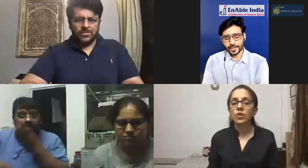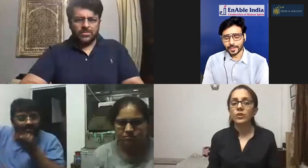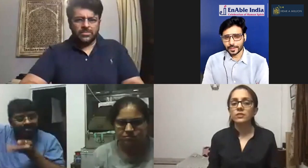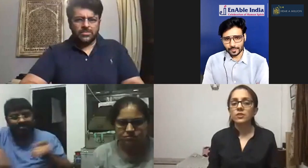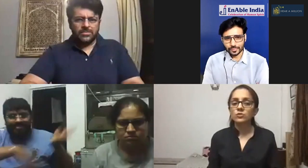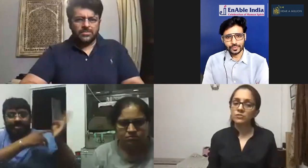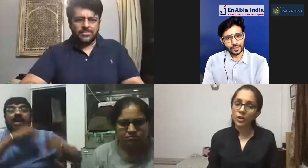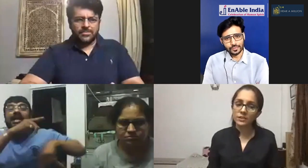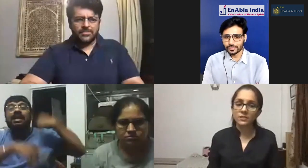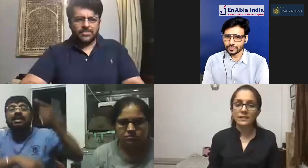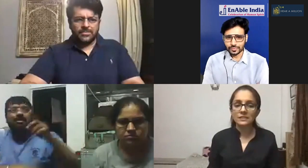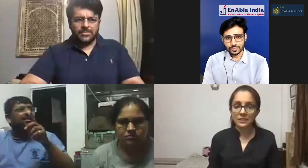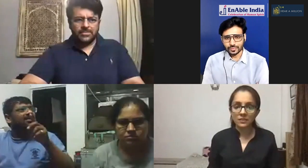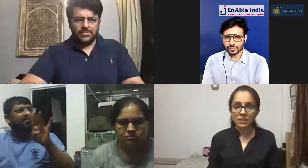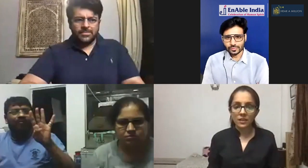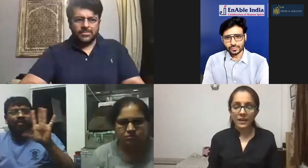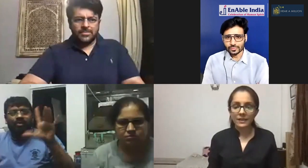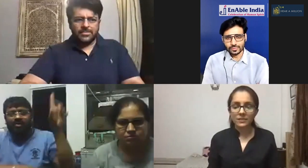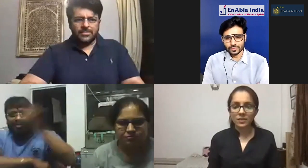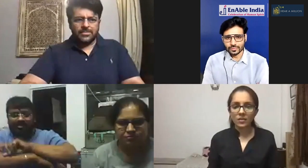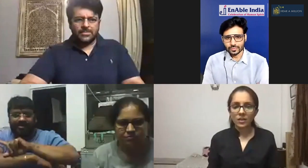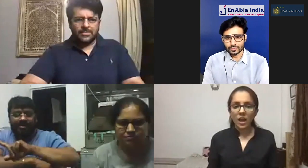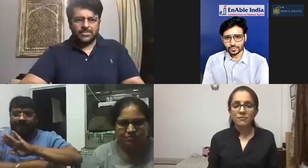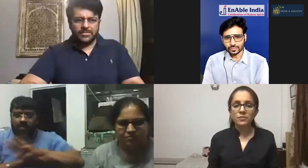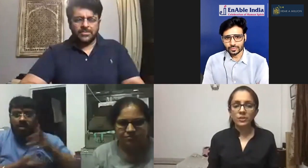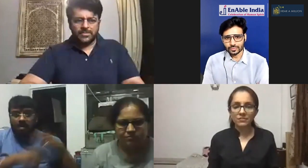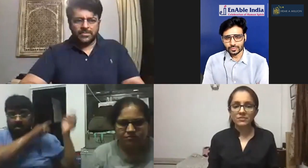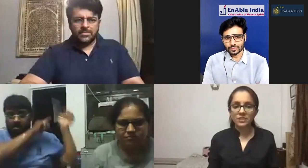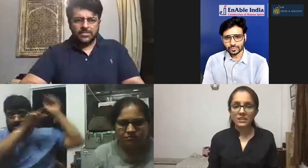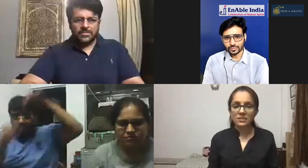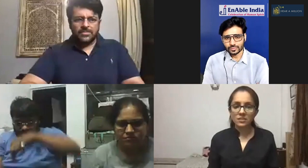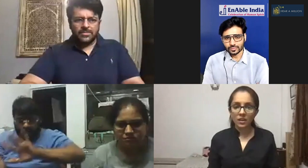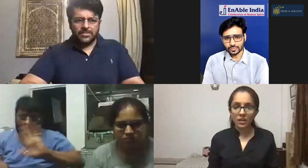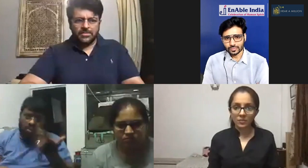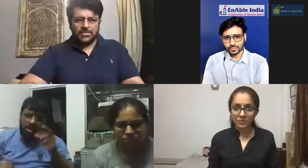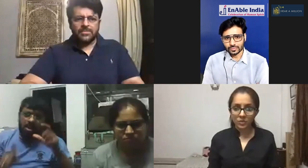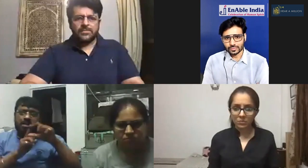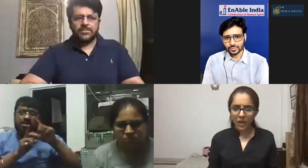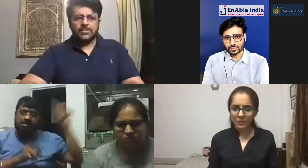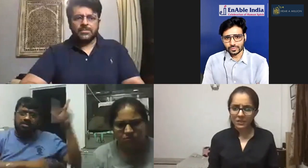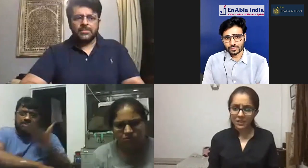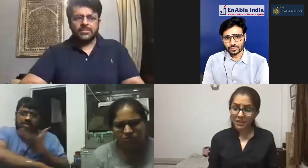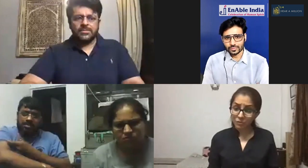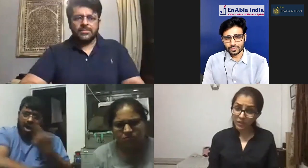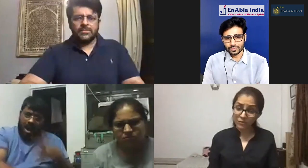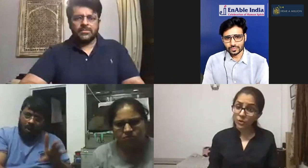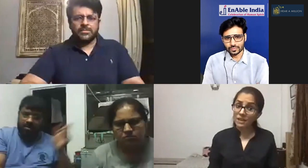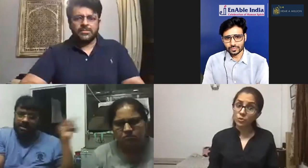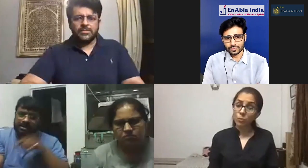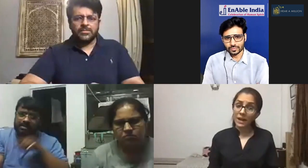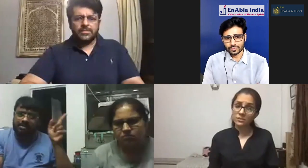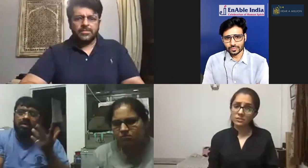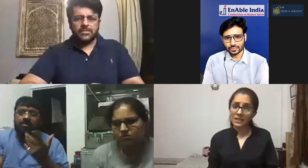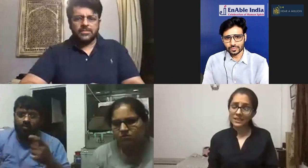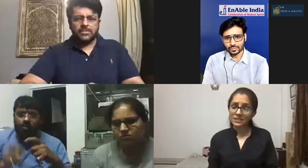vaccine. Yeah. So we've gotten the vaccine, and after 45 days, I mean, do I have to